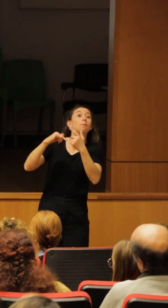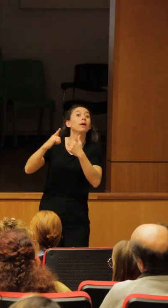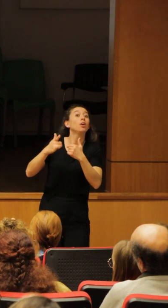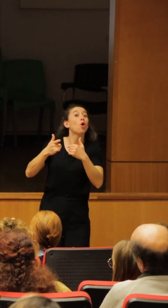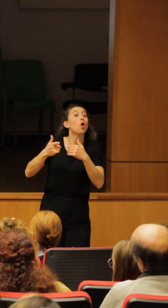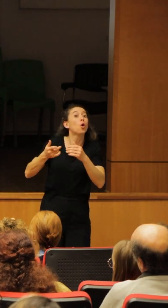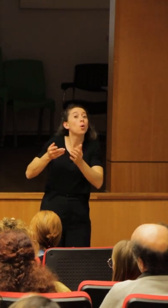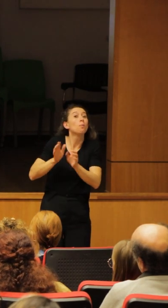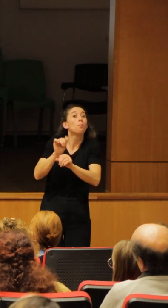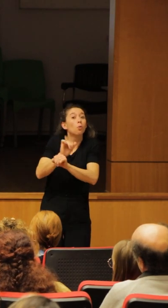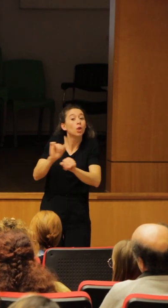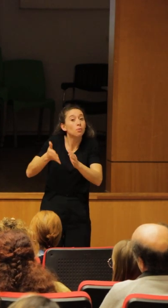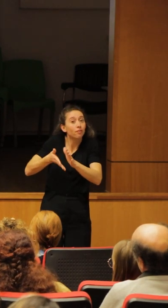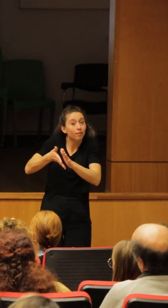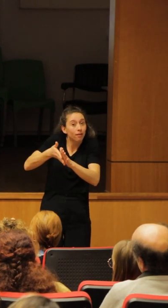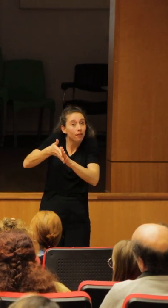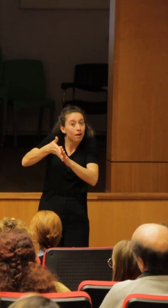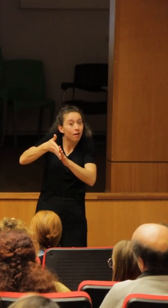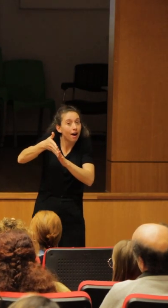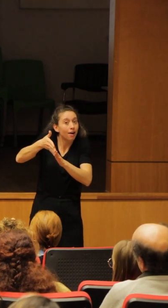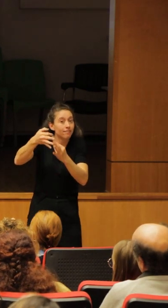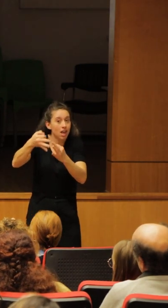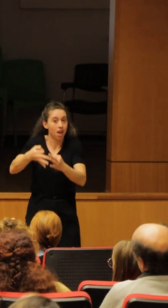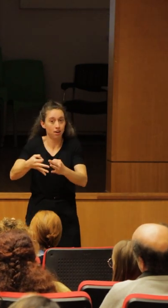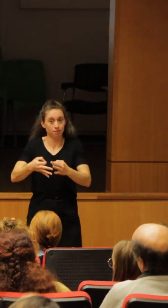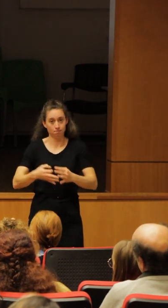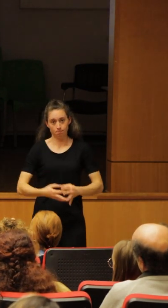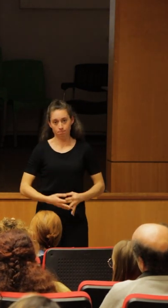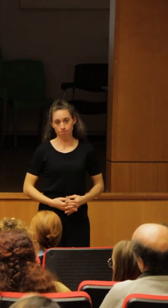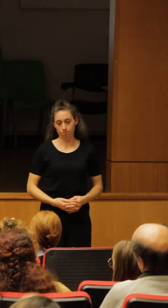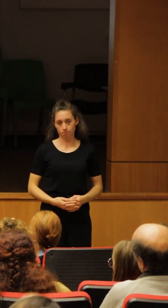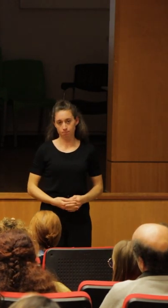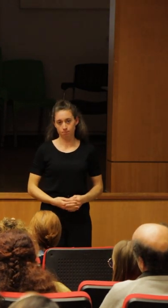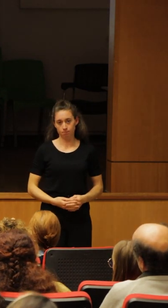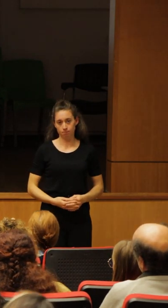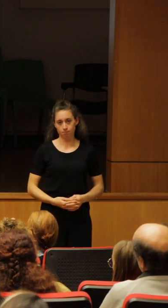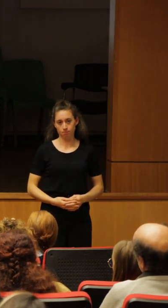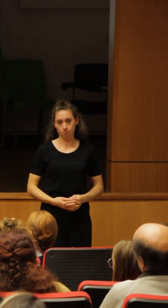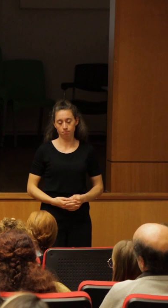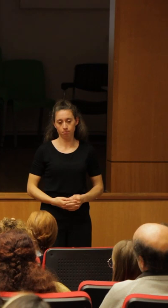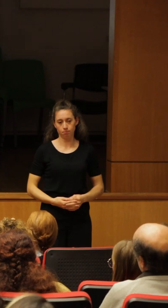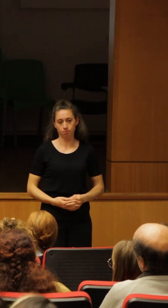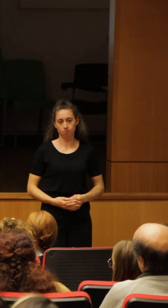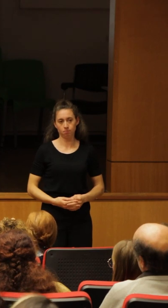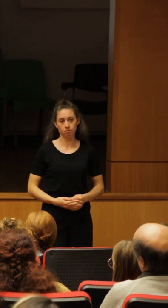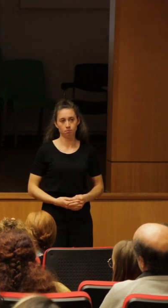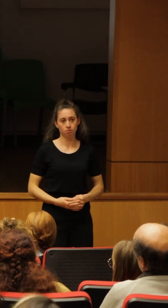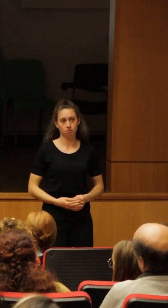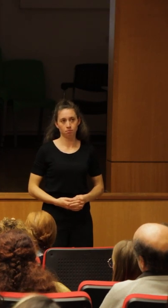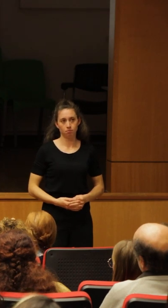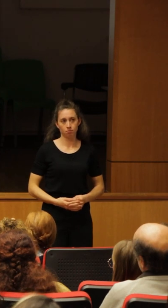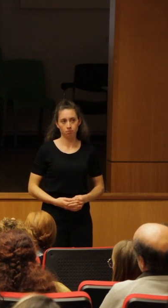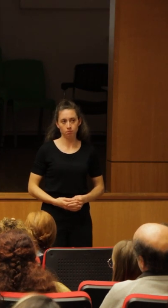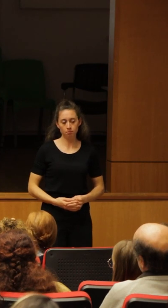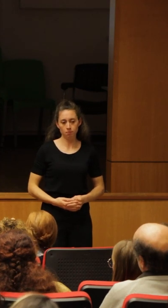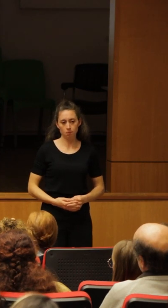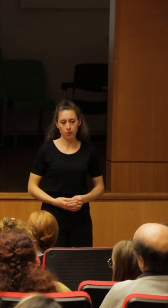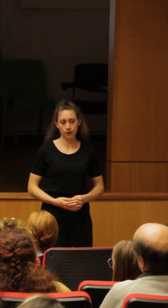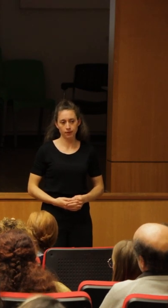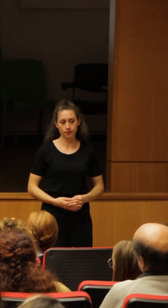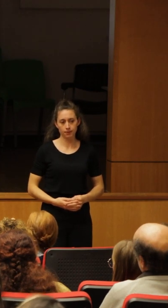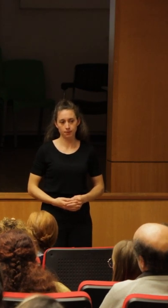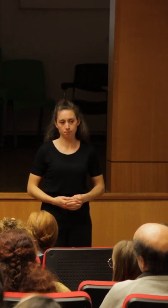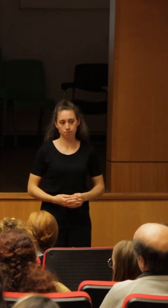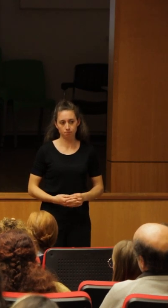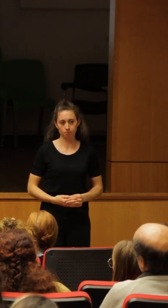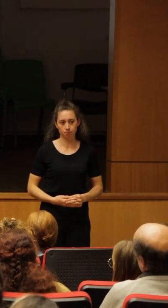a ir moviendo en la dirección adecuada. And that was what Adler was able to observe and expressed to us,